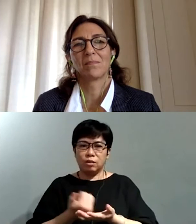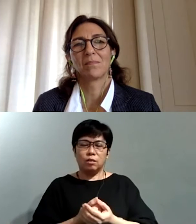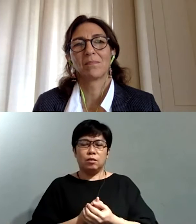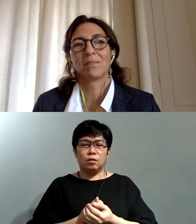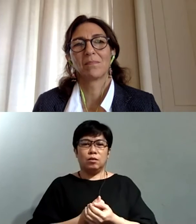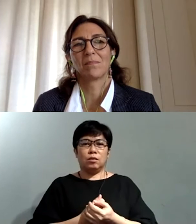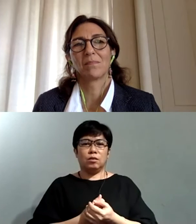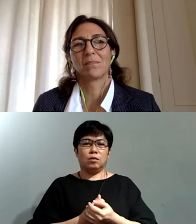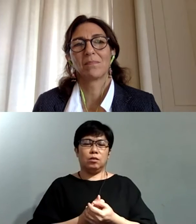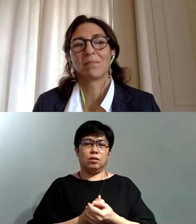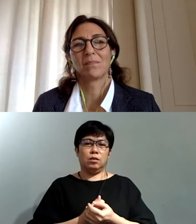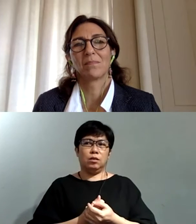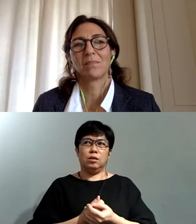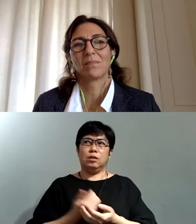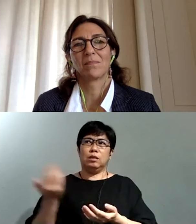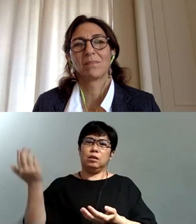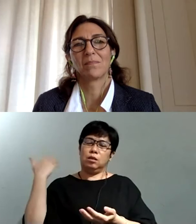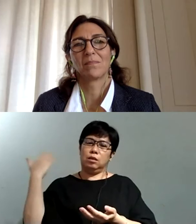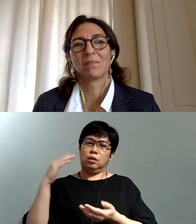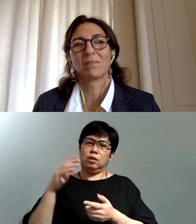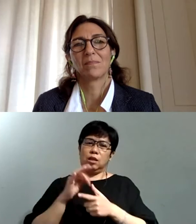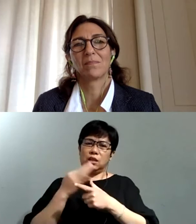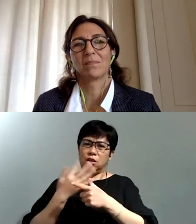ago, the central government in Beijing had